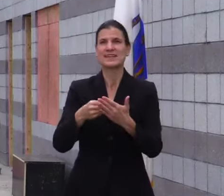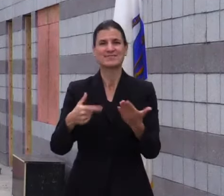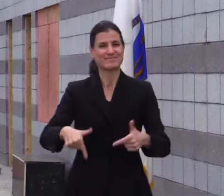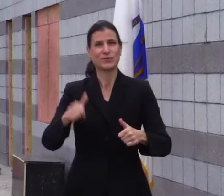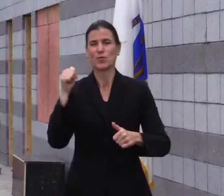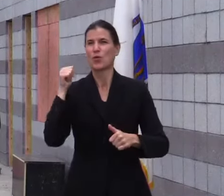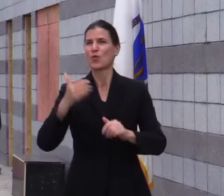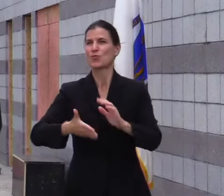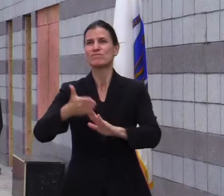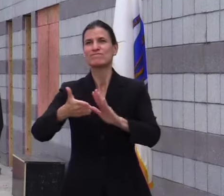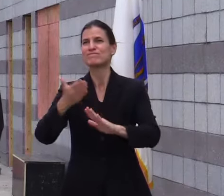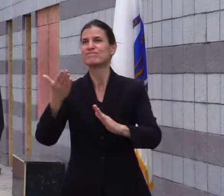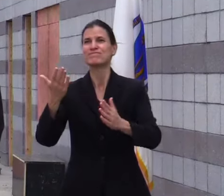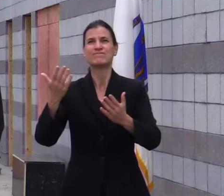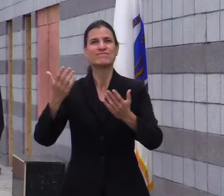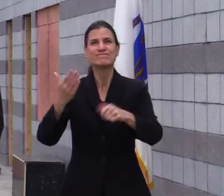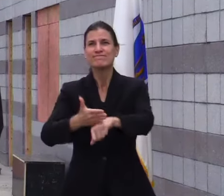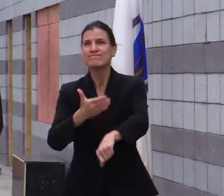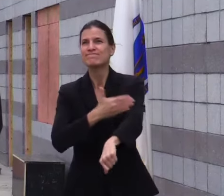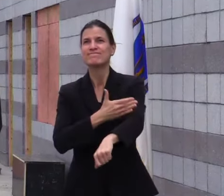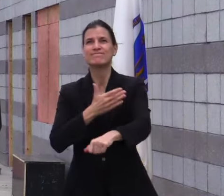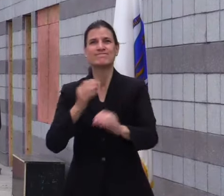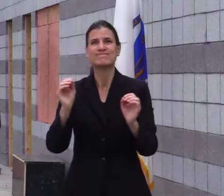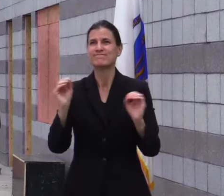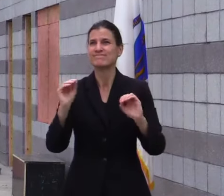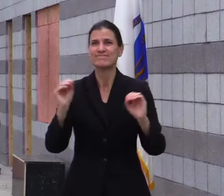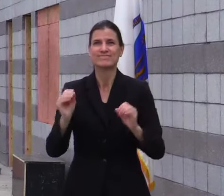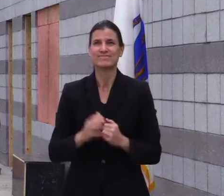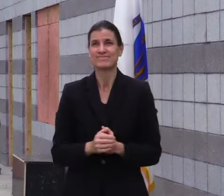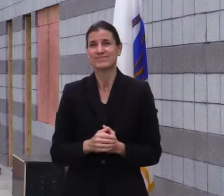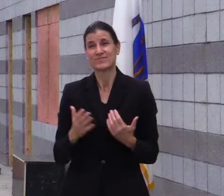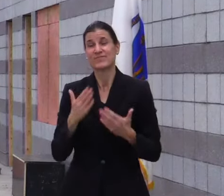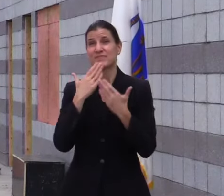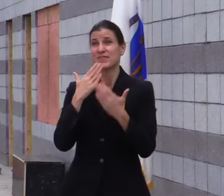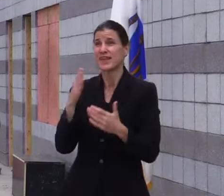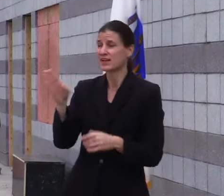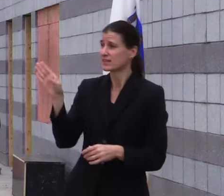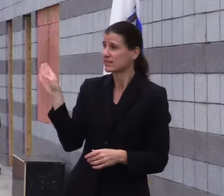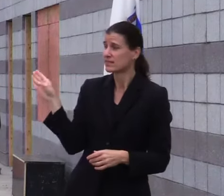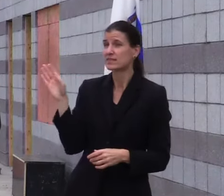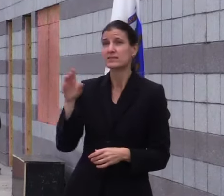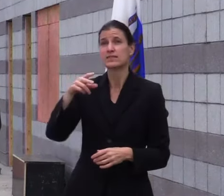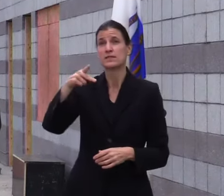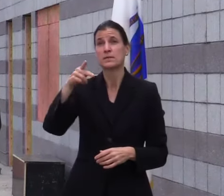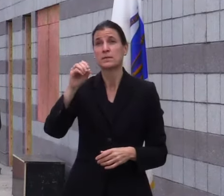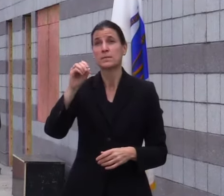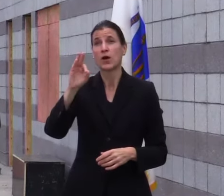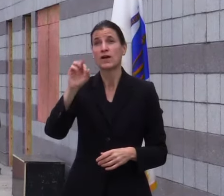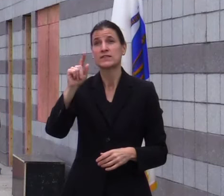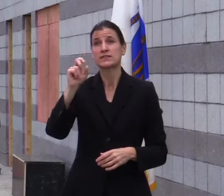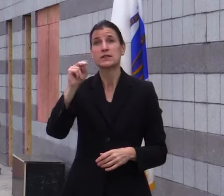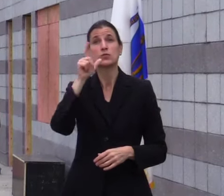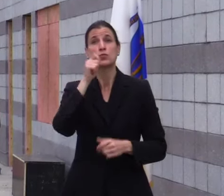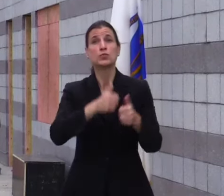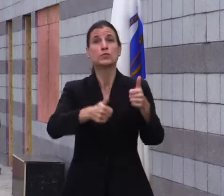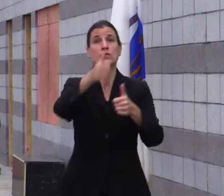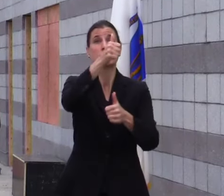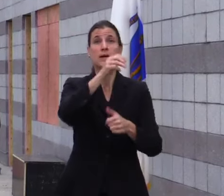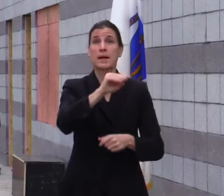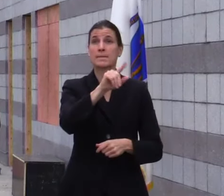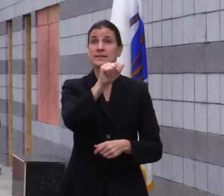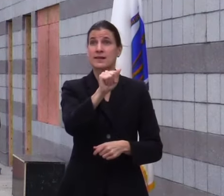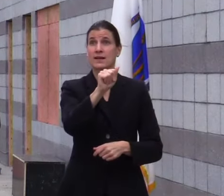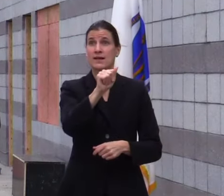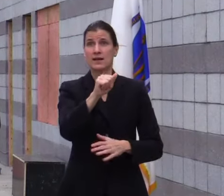Poftak. Steve has been clear since becoming general manager that the MBTA's capital delivery program